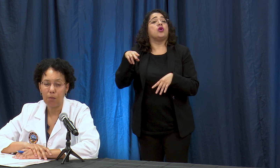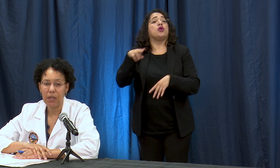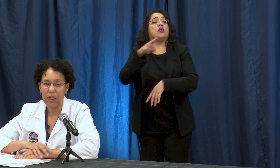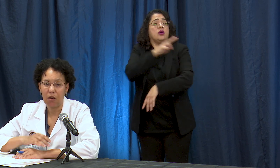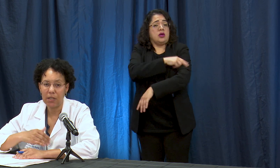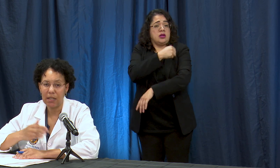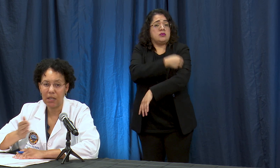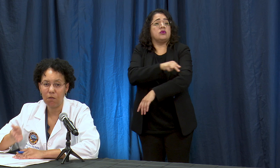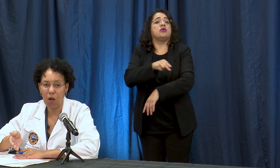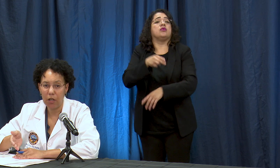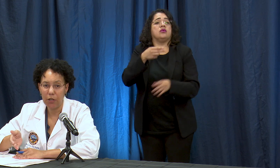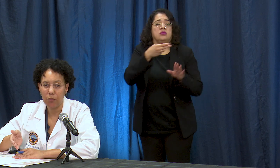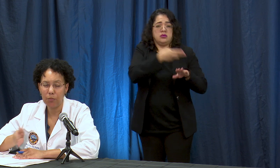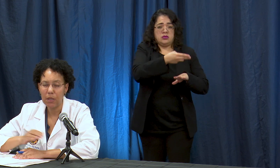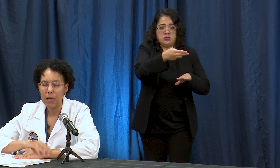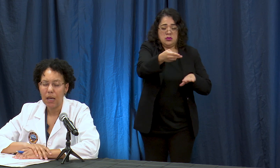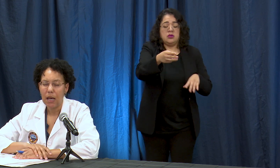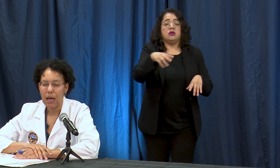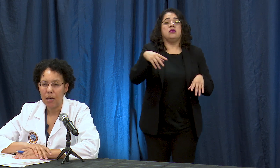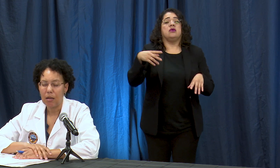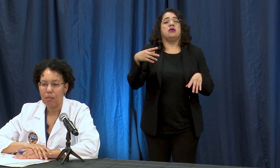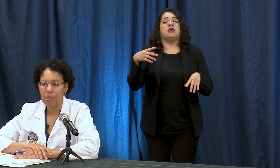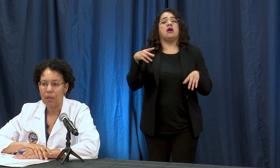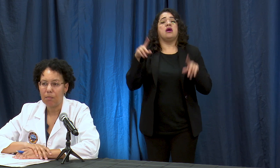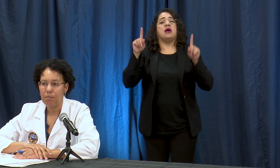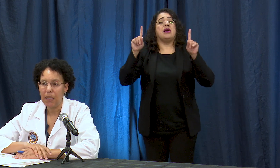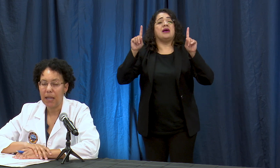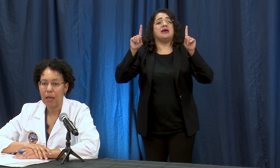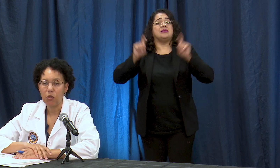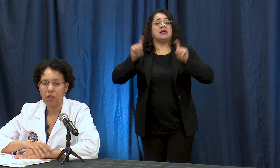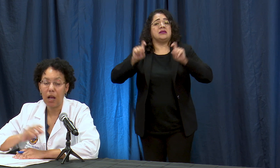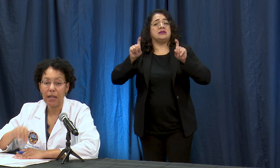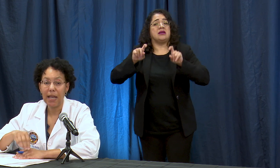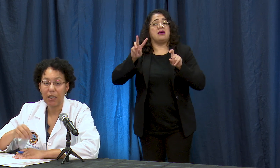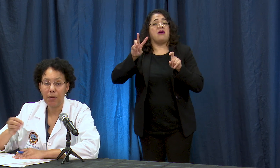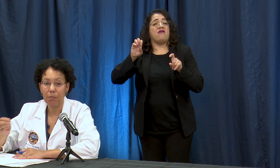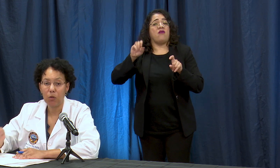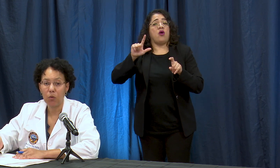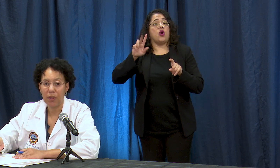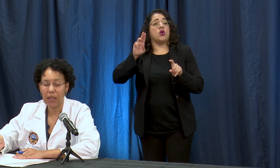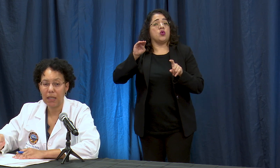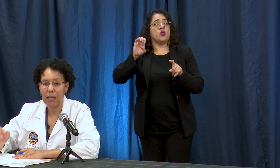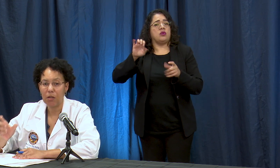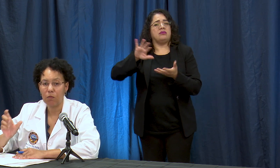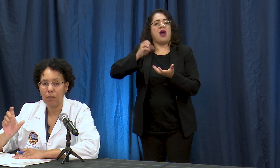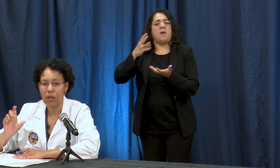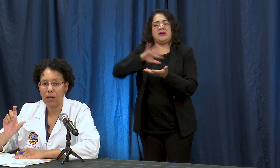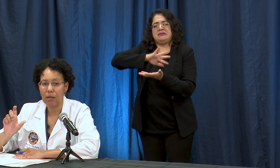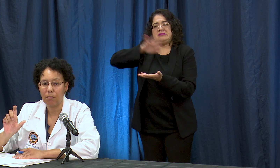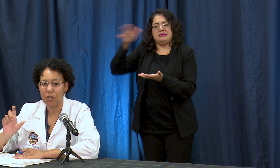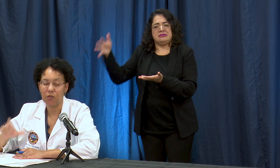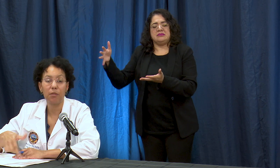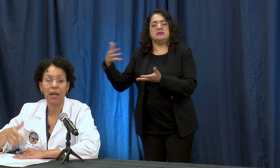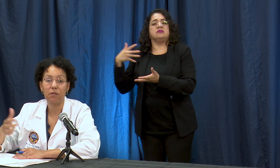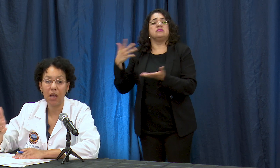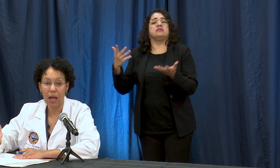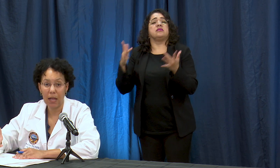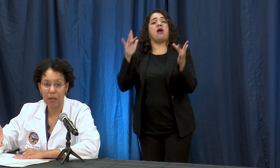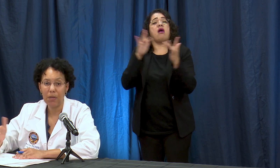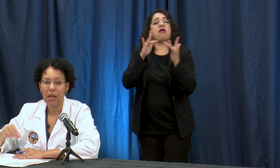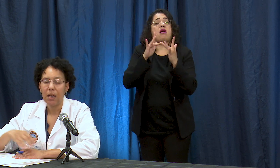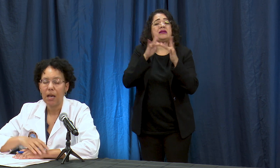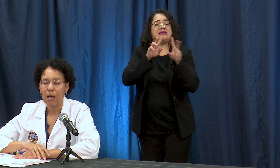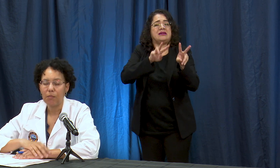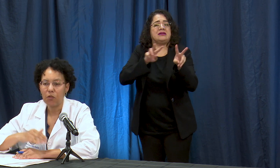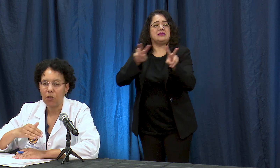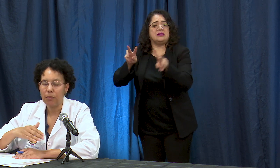testing, how many are testing volume, being able to contact people within a certain amount of